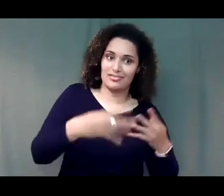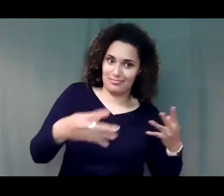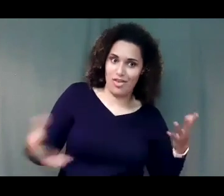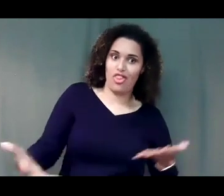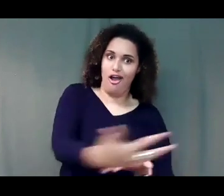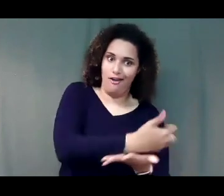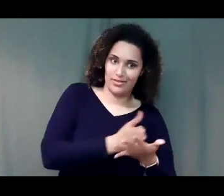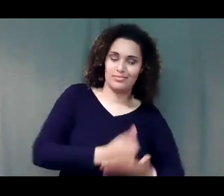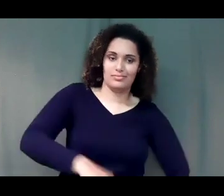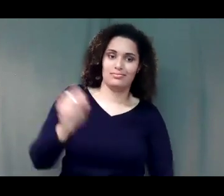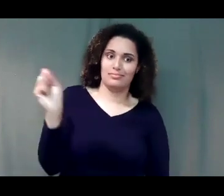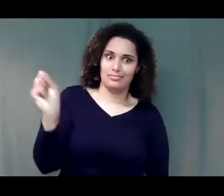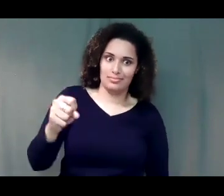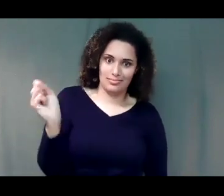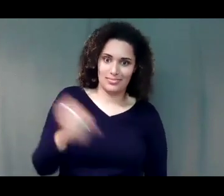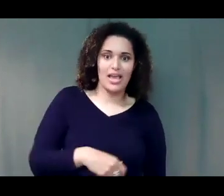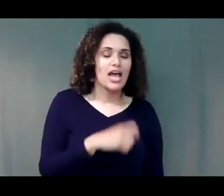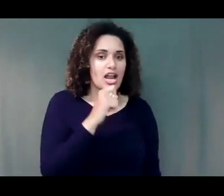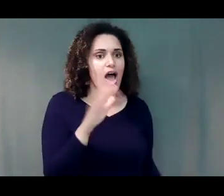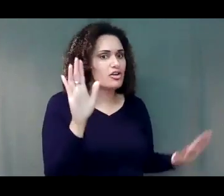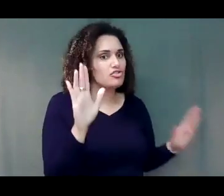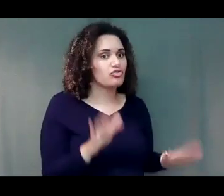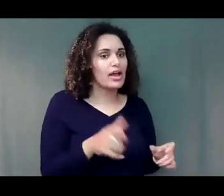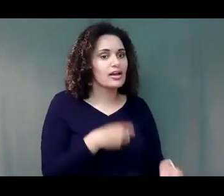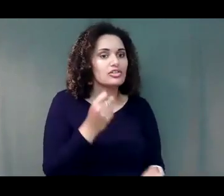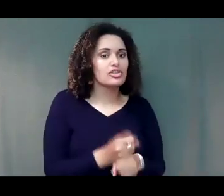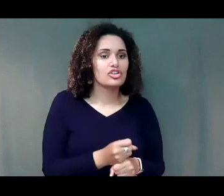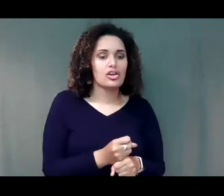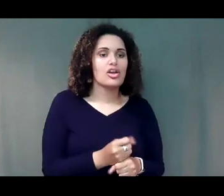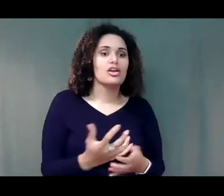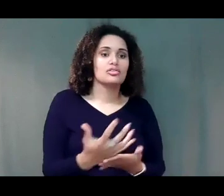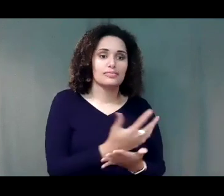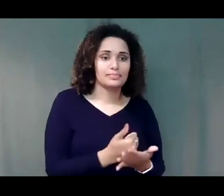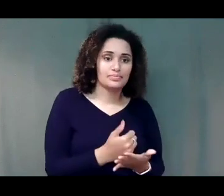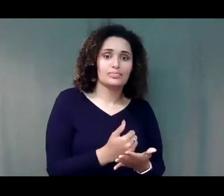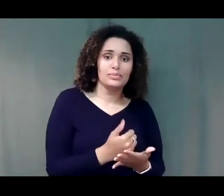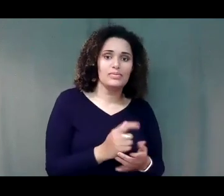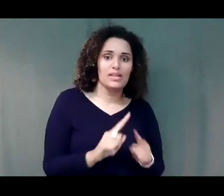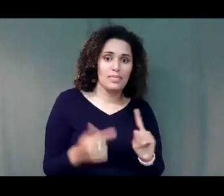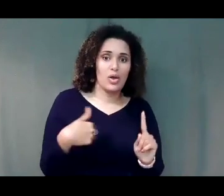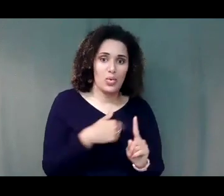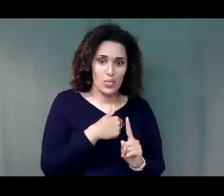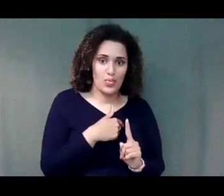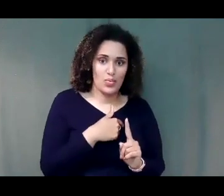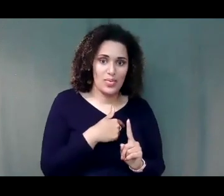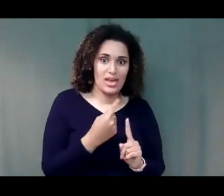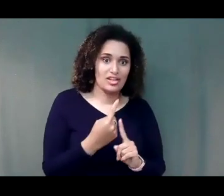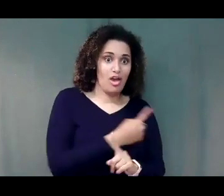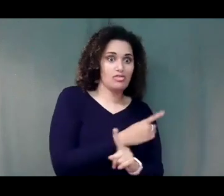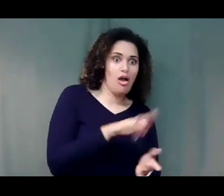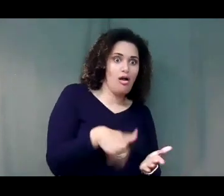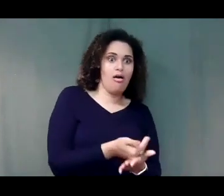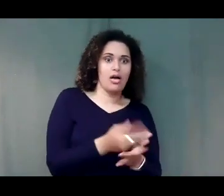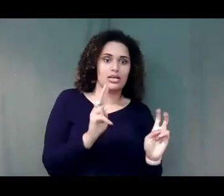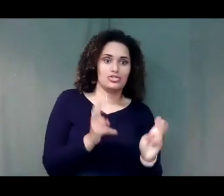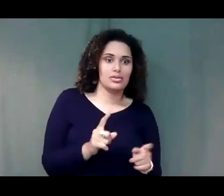it was not a great year to farm at a lot of vineyards around us, but we dodged pretty much all of the problems and ended up with a really